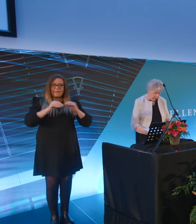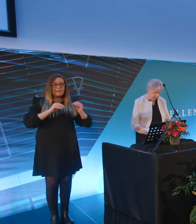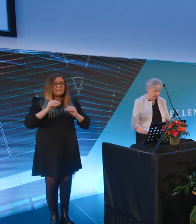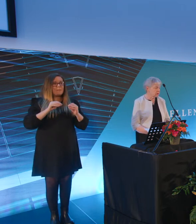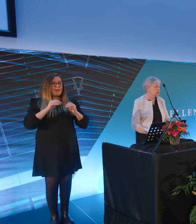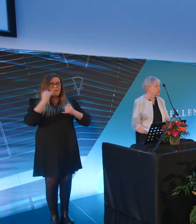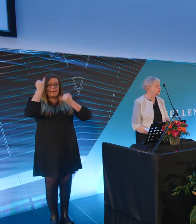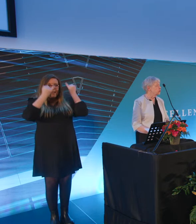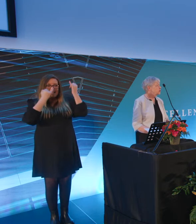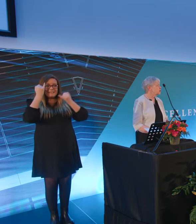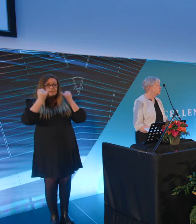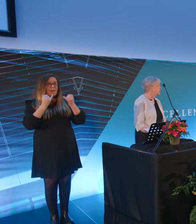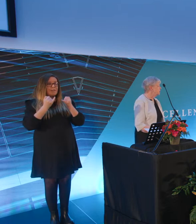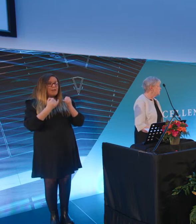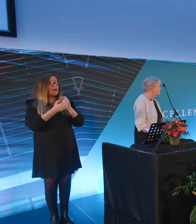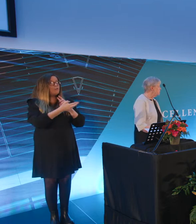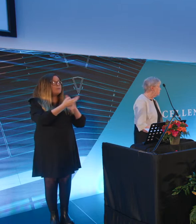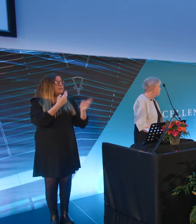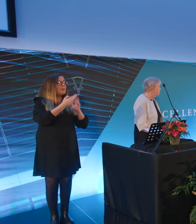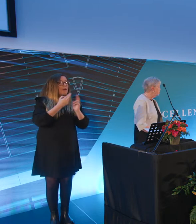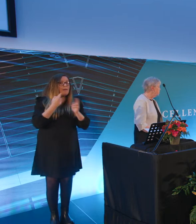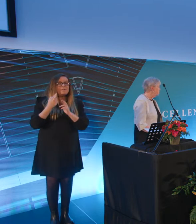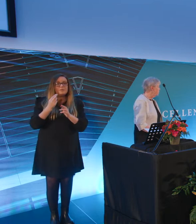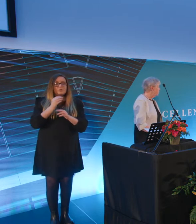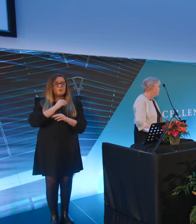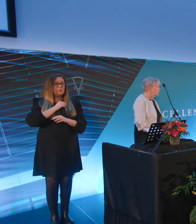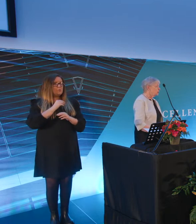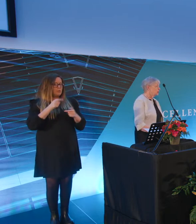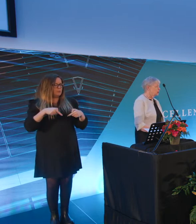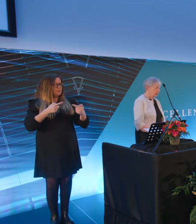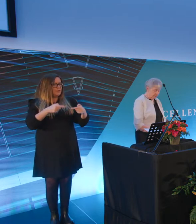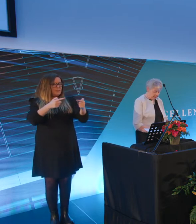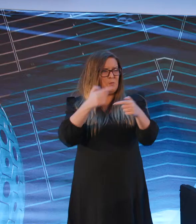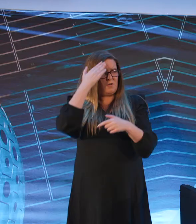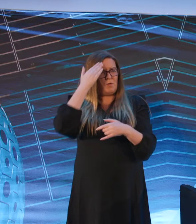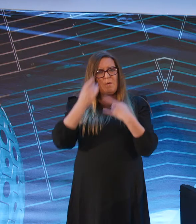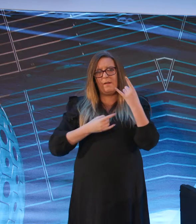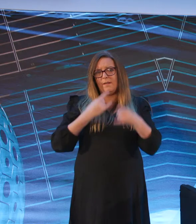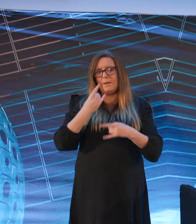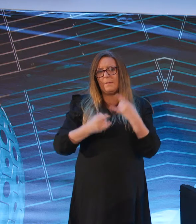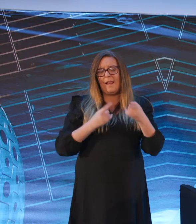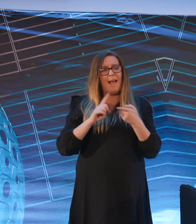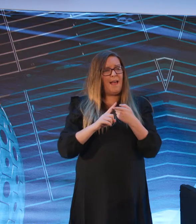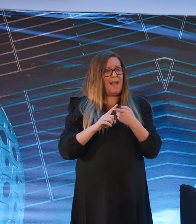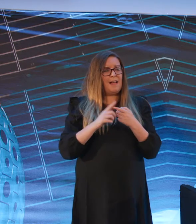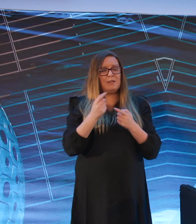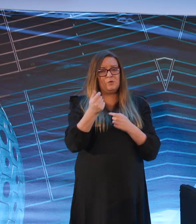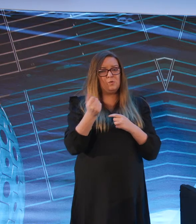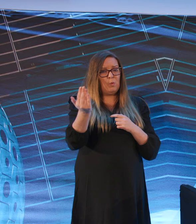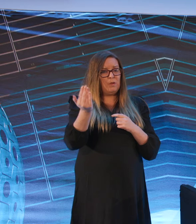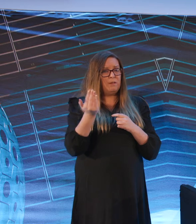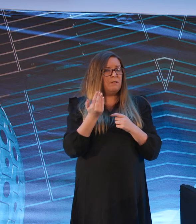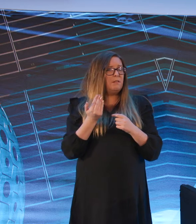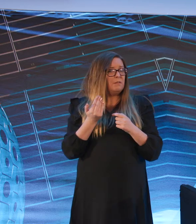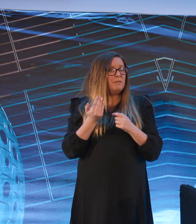and responsive to the changes that we know are ongoing and are coming for our